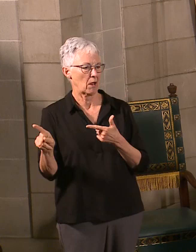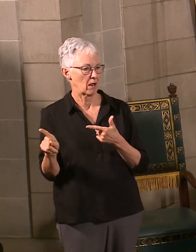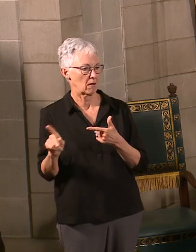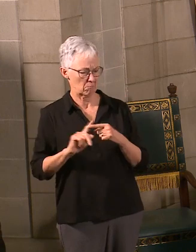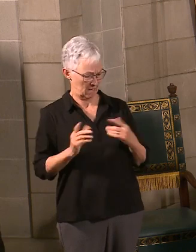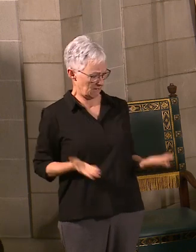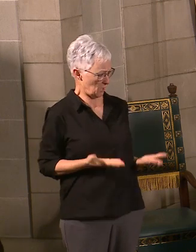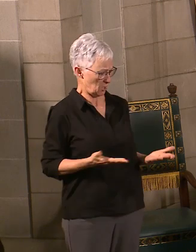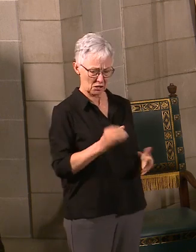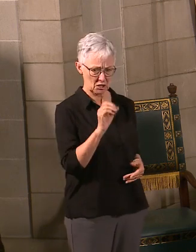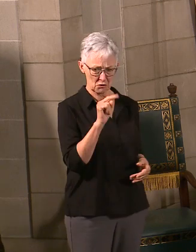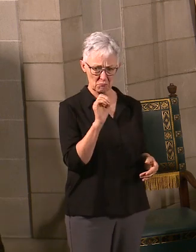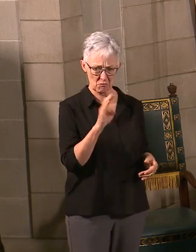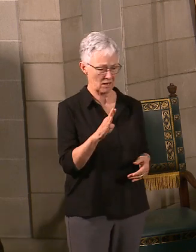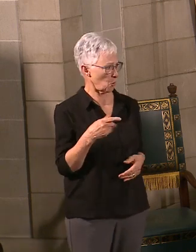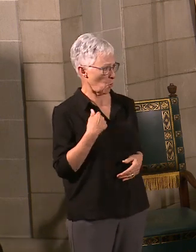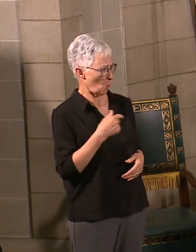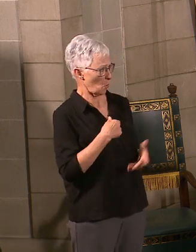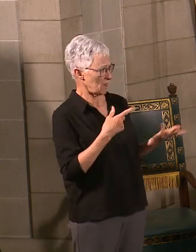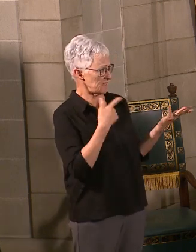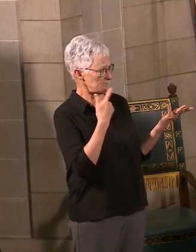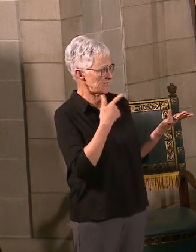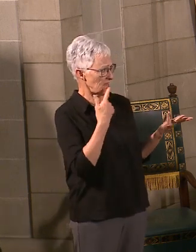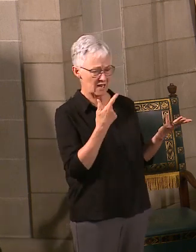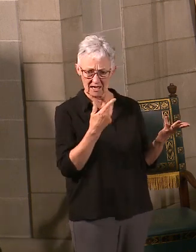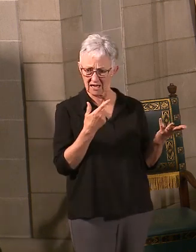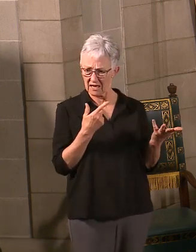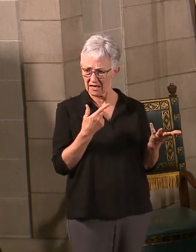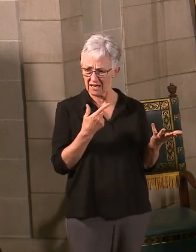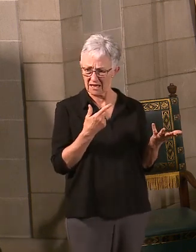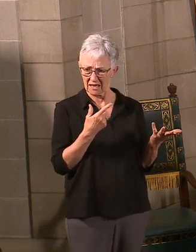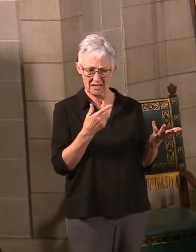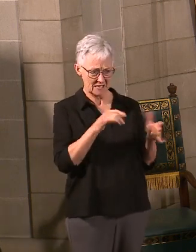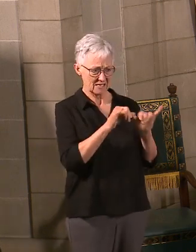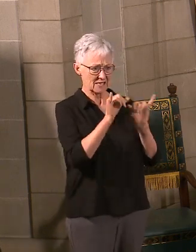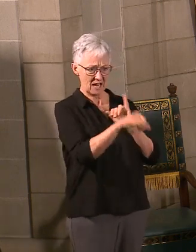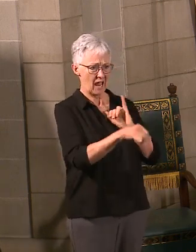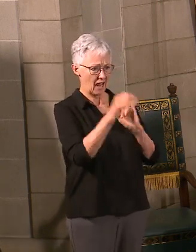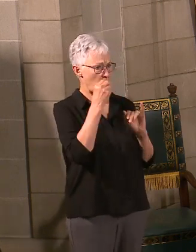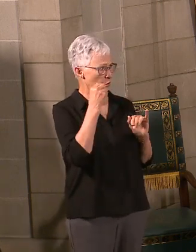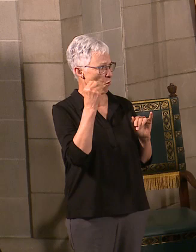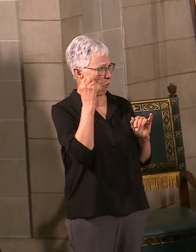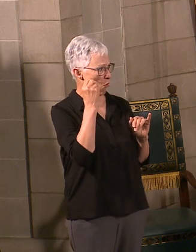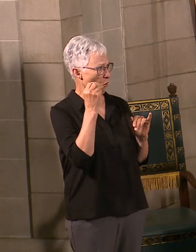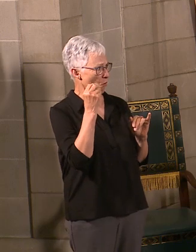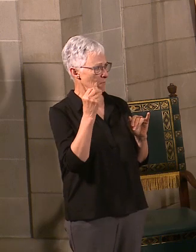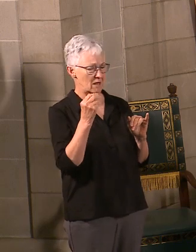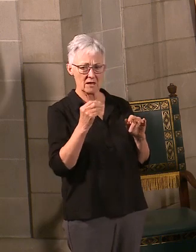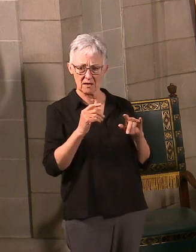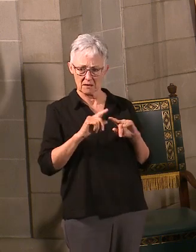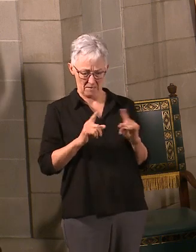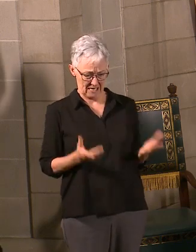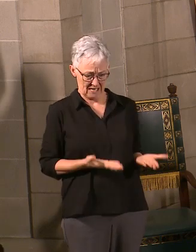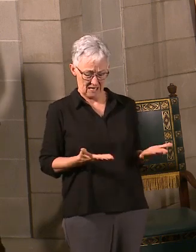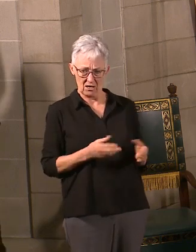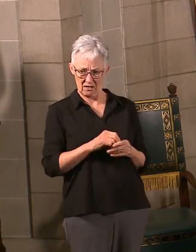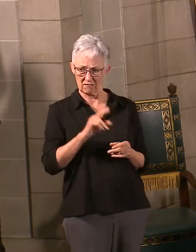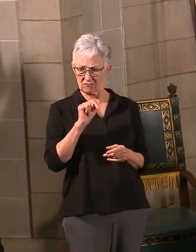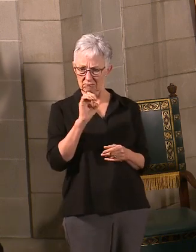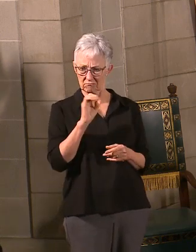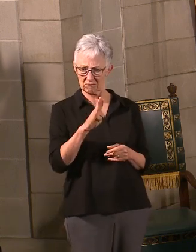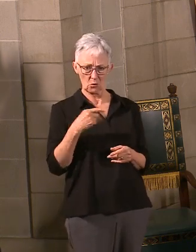that are, in some cases in other states, not even enforceable by the law. So there's still, I think, people don't quite understand that here in